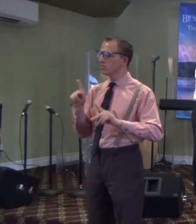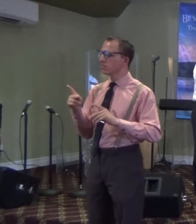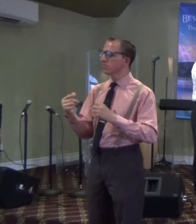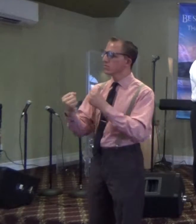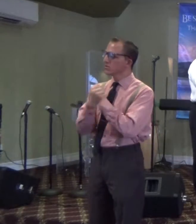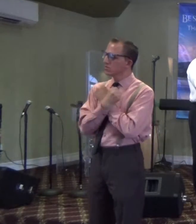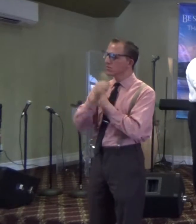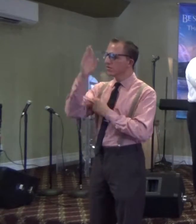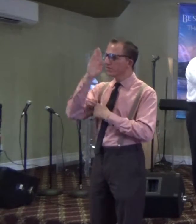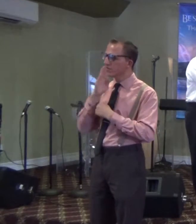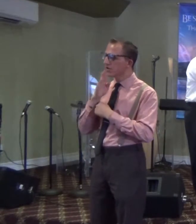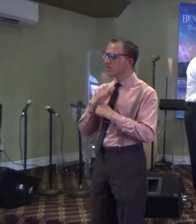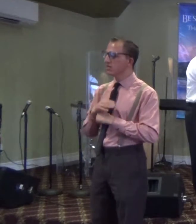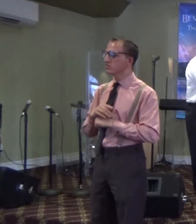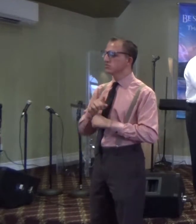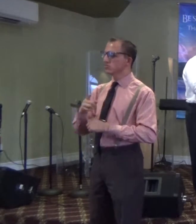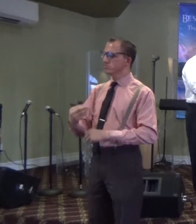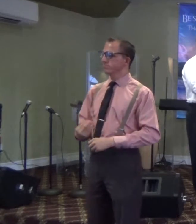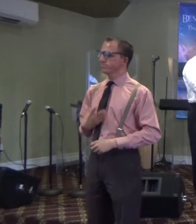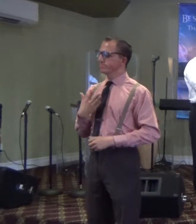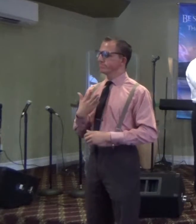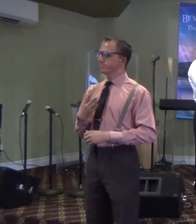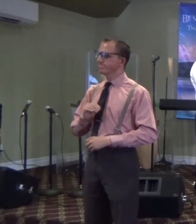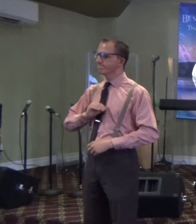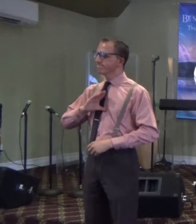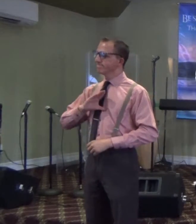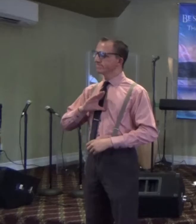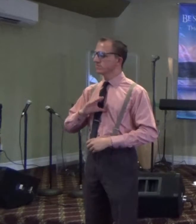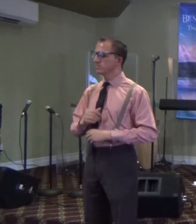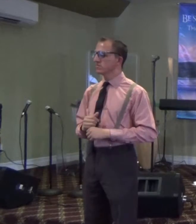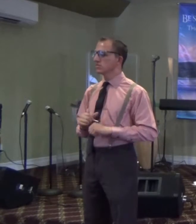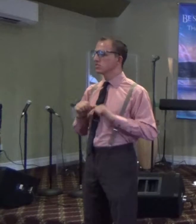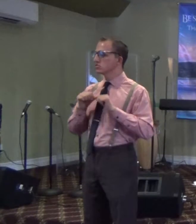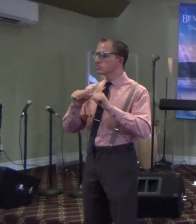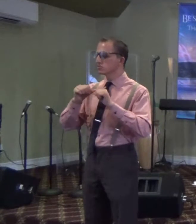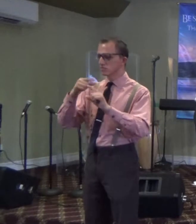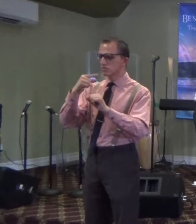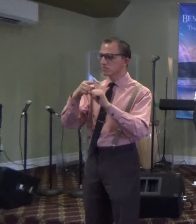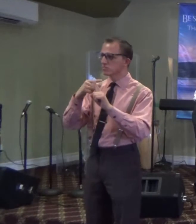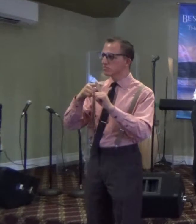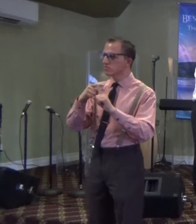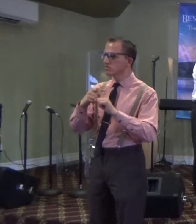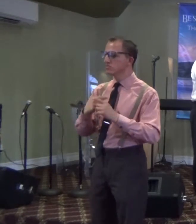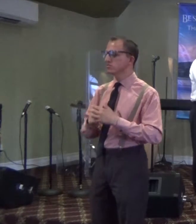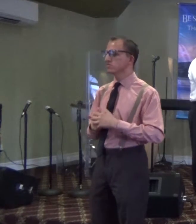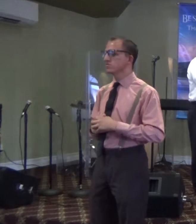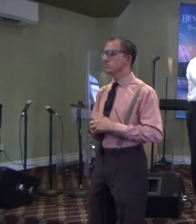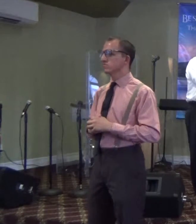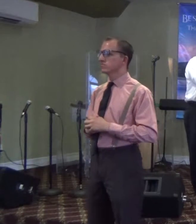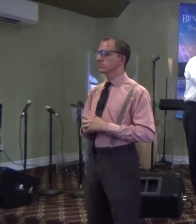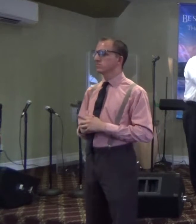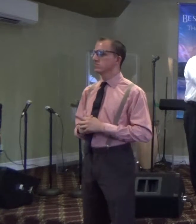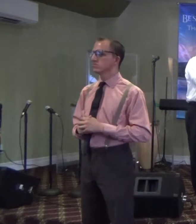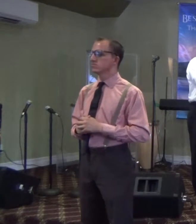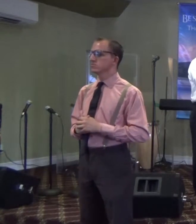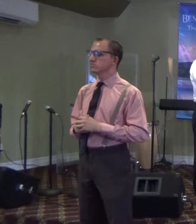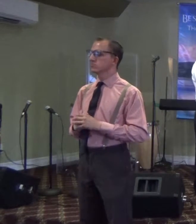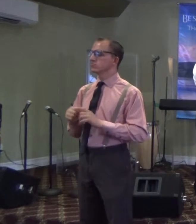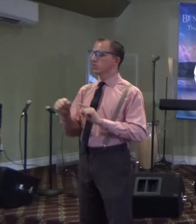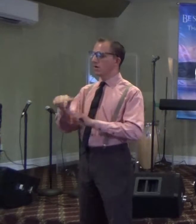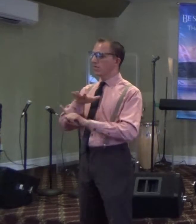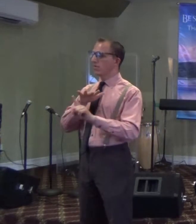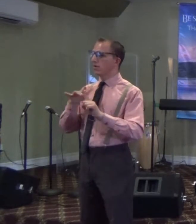hurts. afecta He affects negativamente negatively a las personas the people que viven alrededor de él. that